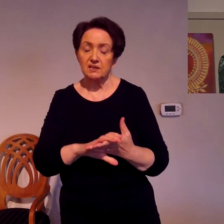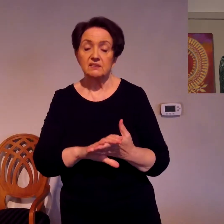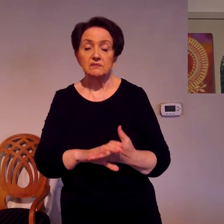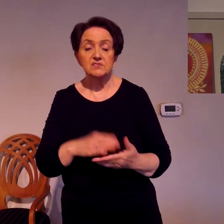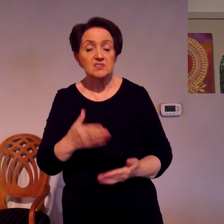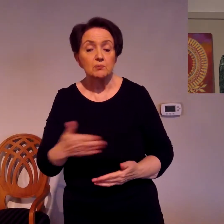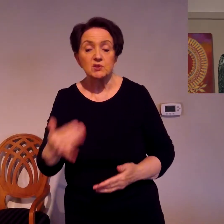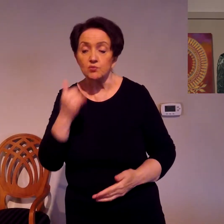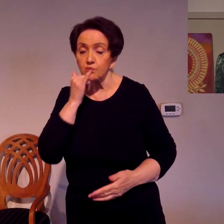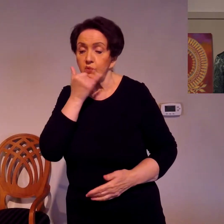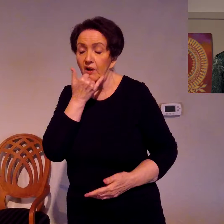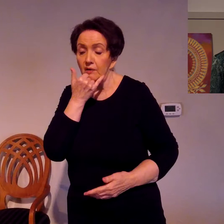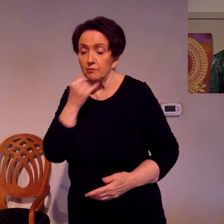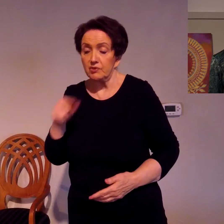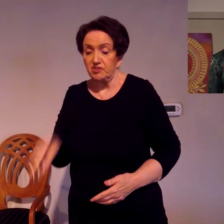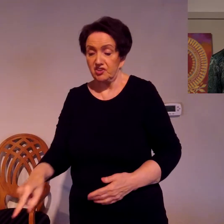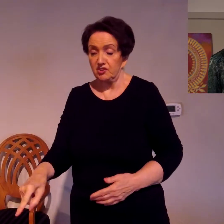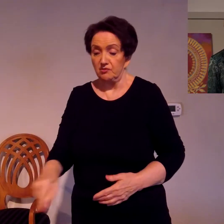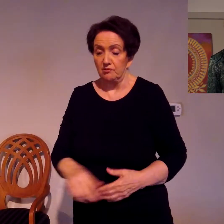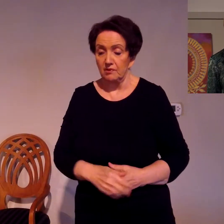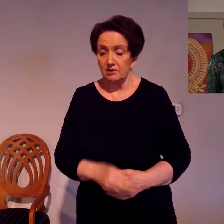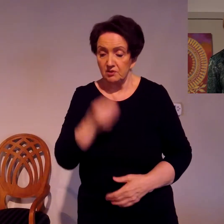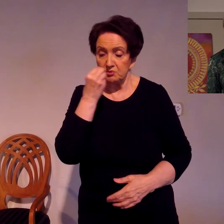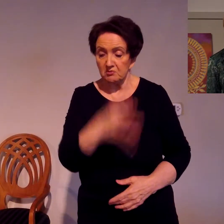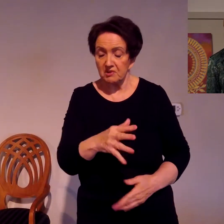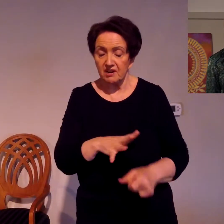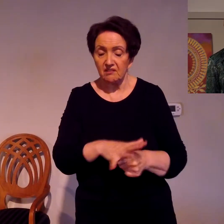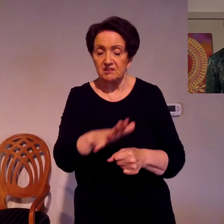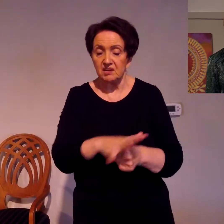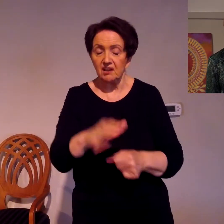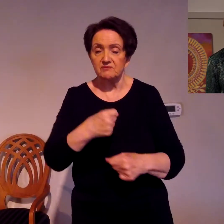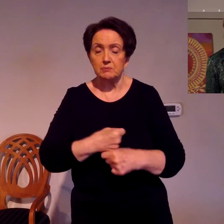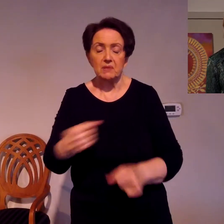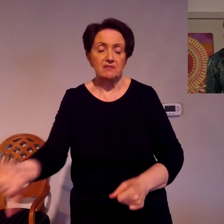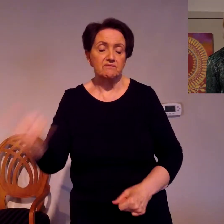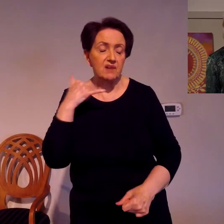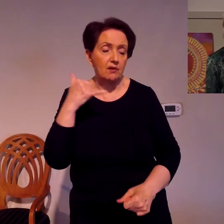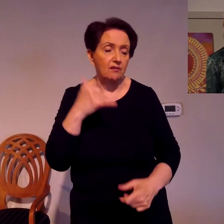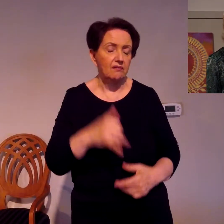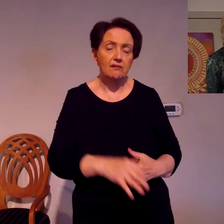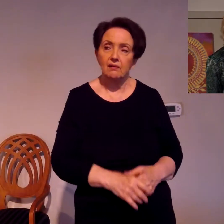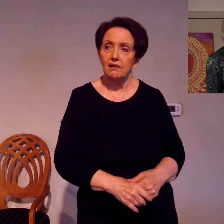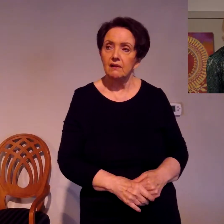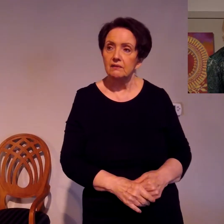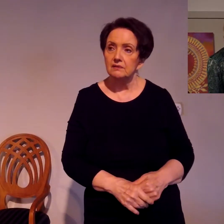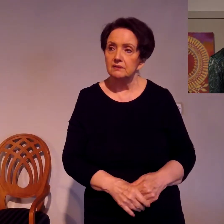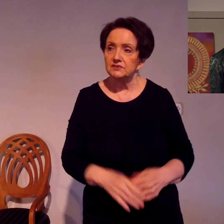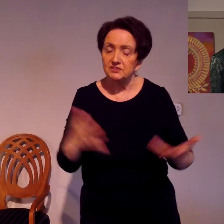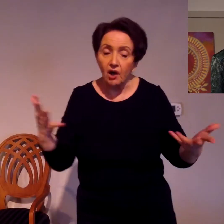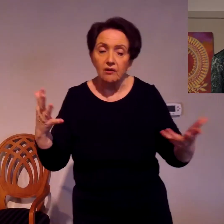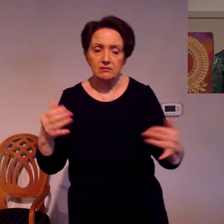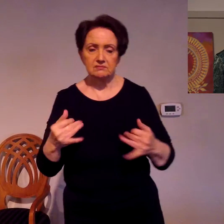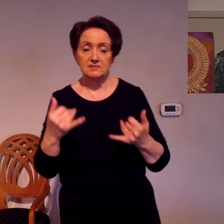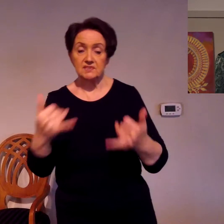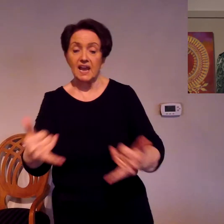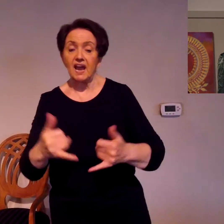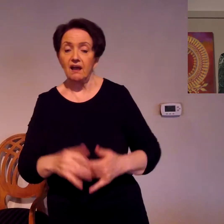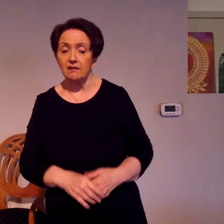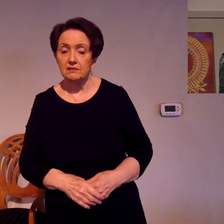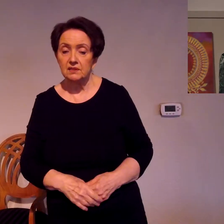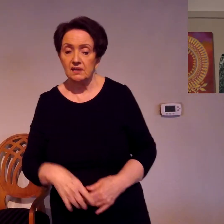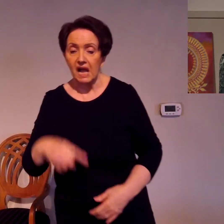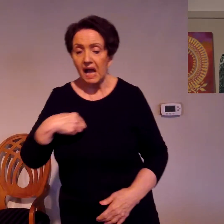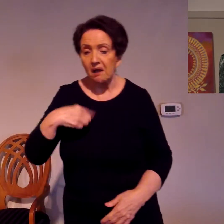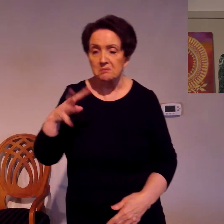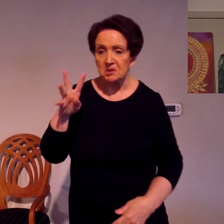with you, that you don't care about our relationship enough to make that freaking phone call. And so now I am going to speak